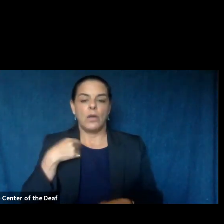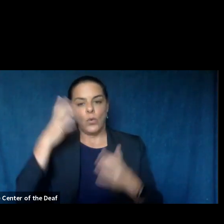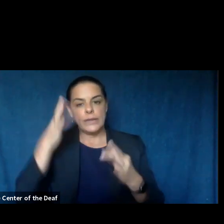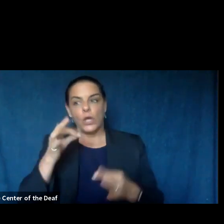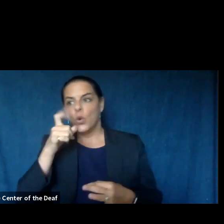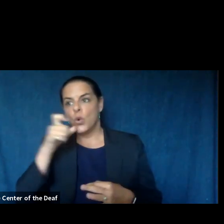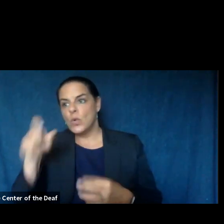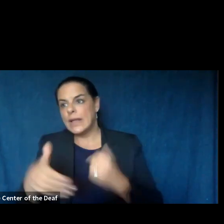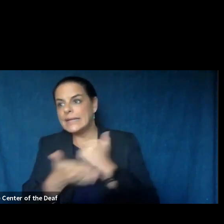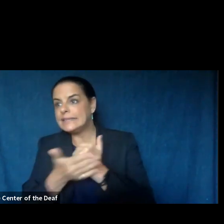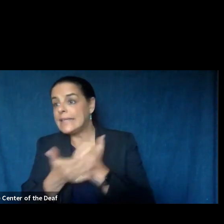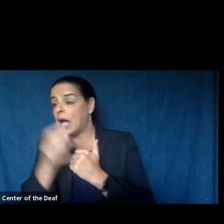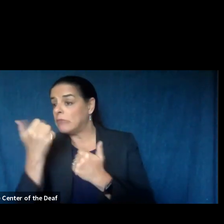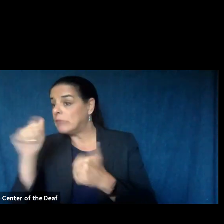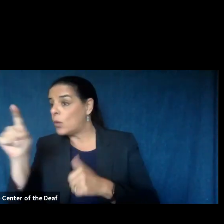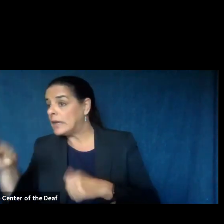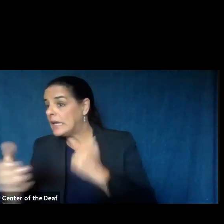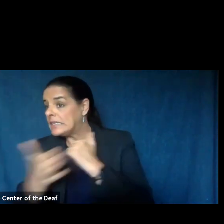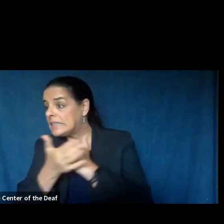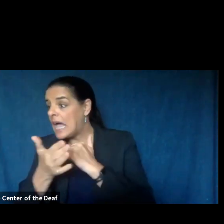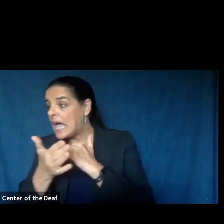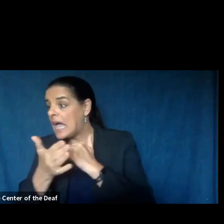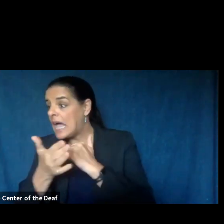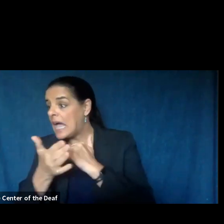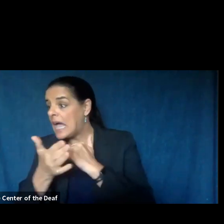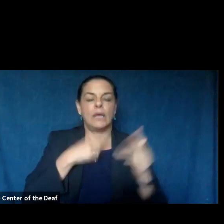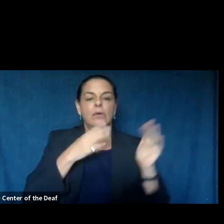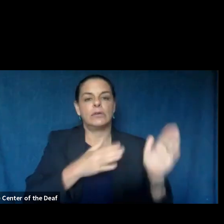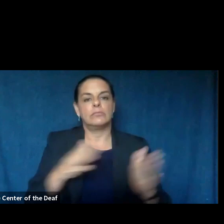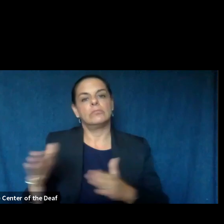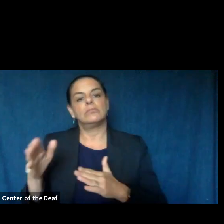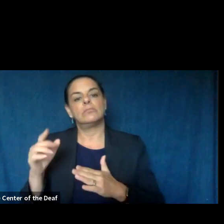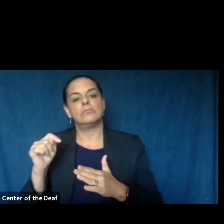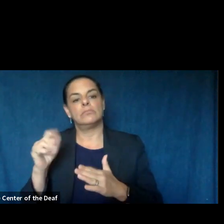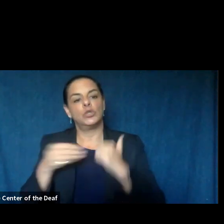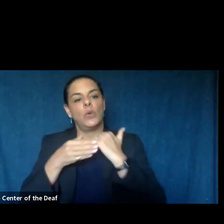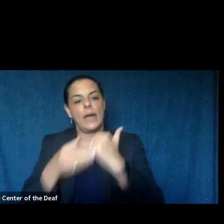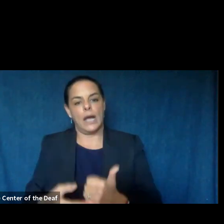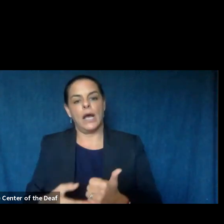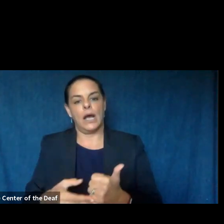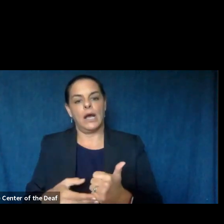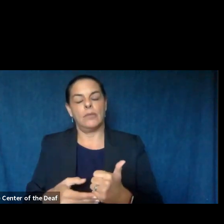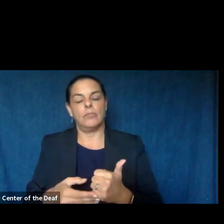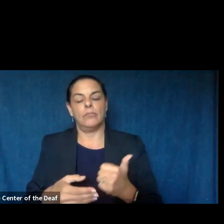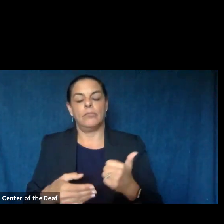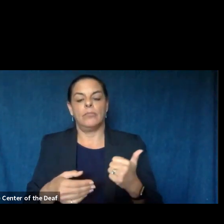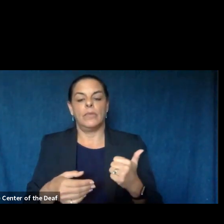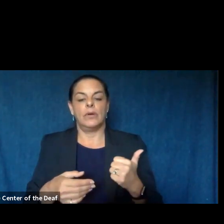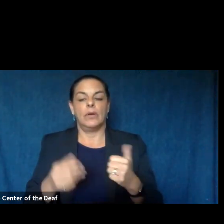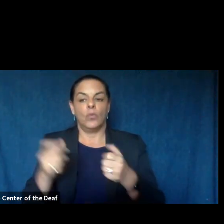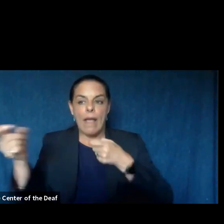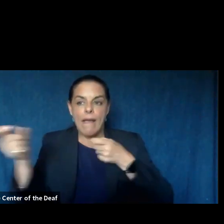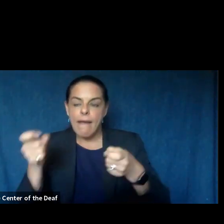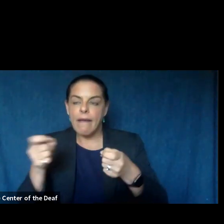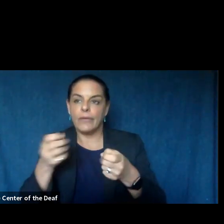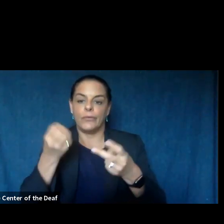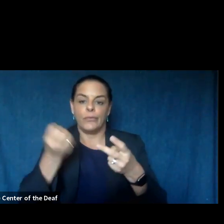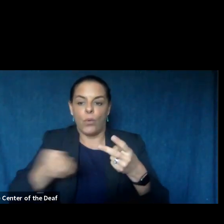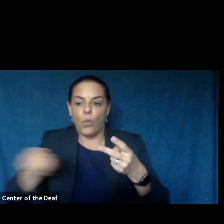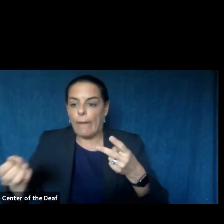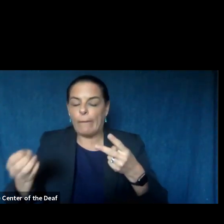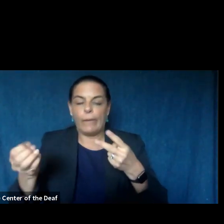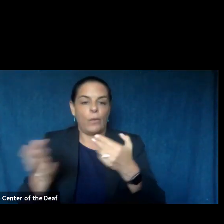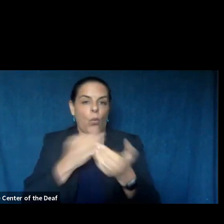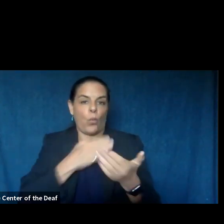if anyone, and we make arrangements to help them with capacity, help them with equipment, whatever